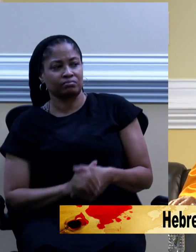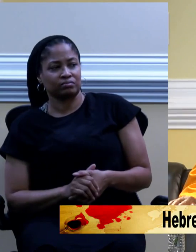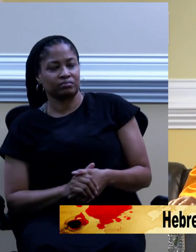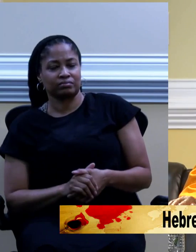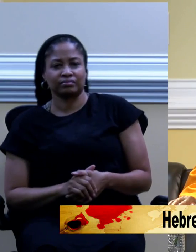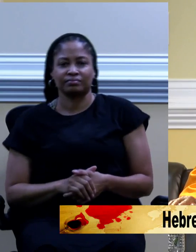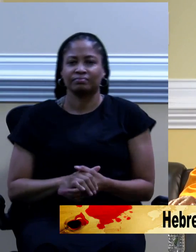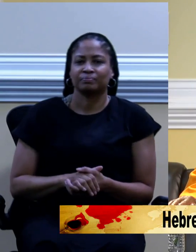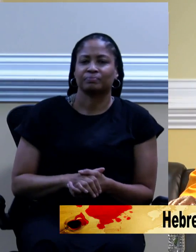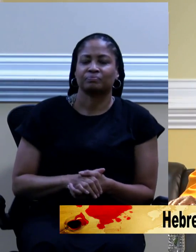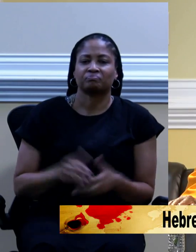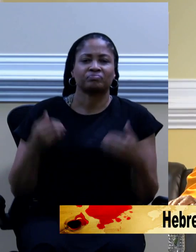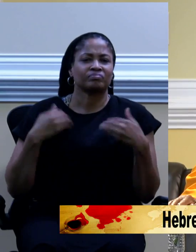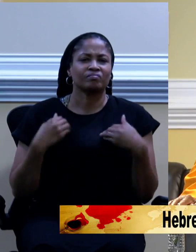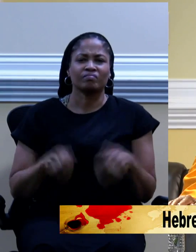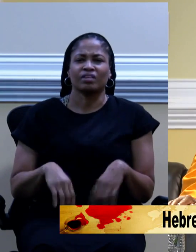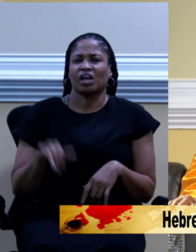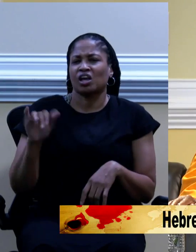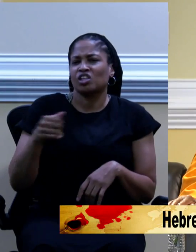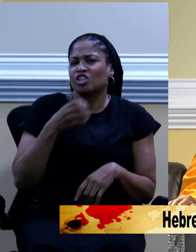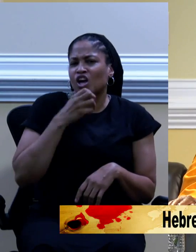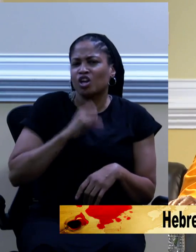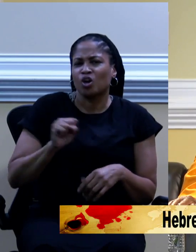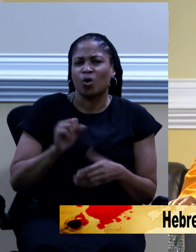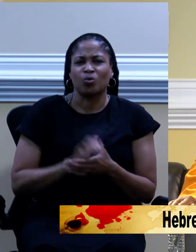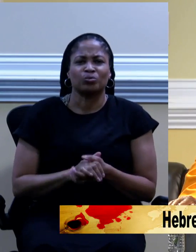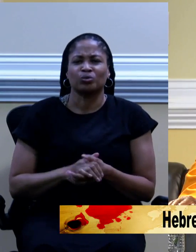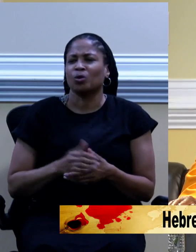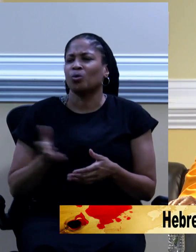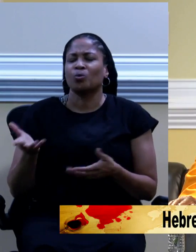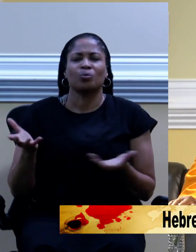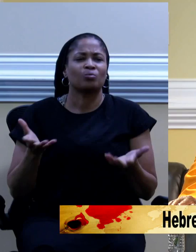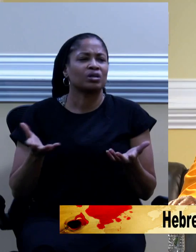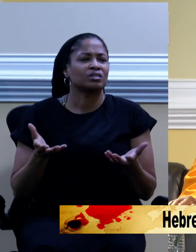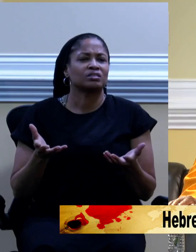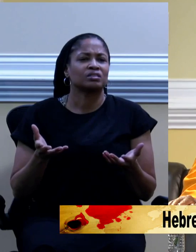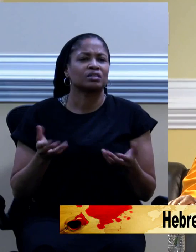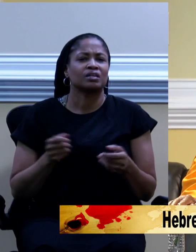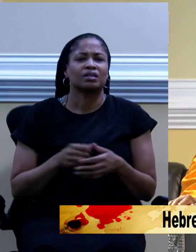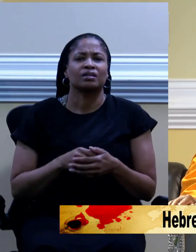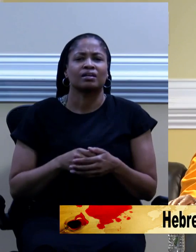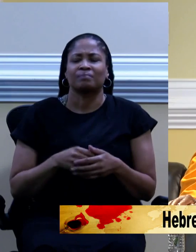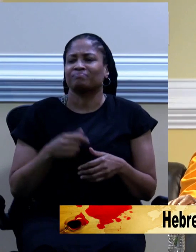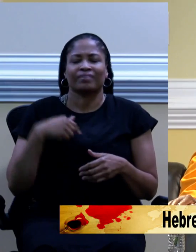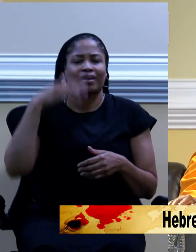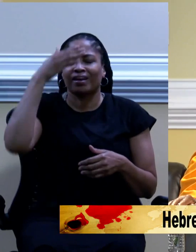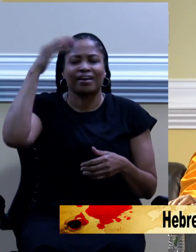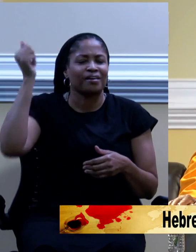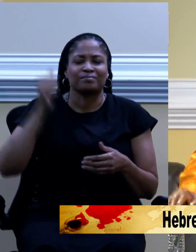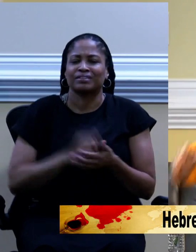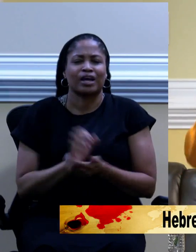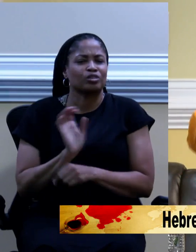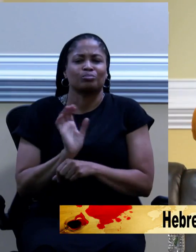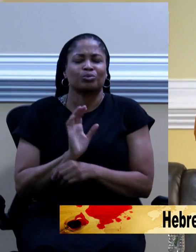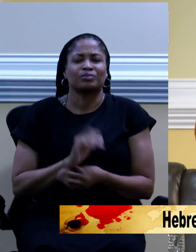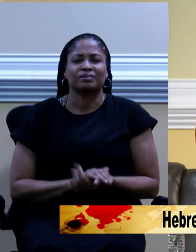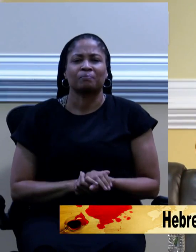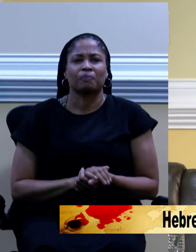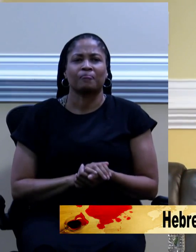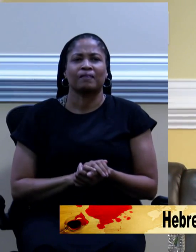Remember that old thing like, what do they call it? Kingfish? Yeah. I forgot the name of the movie was on. All Black